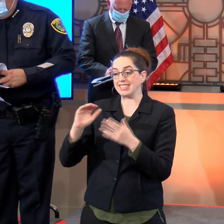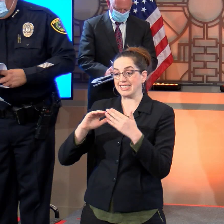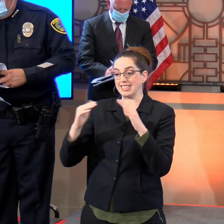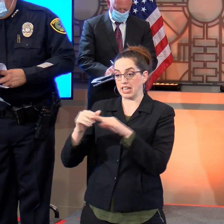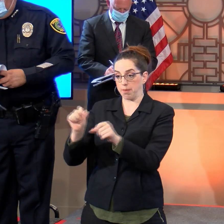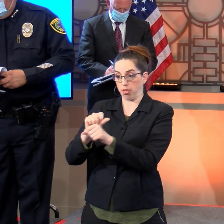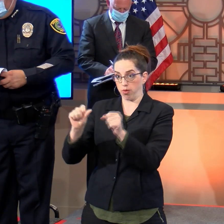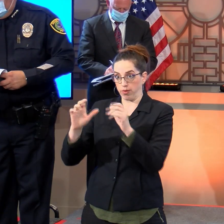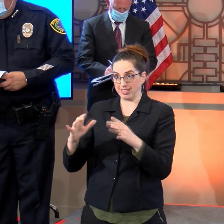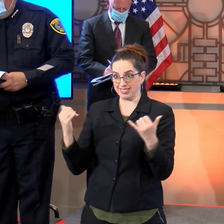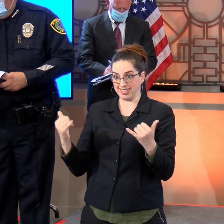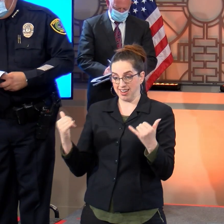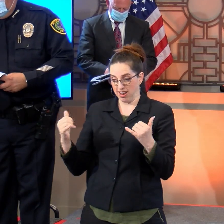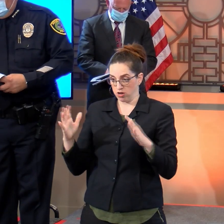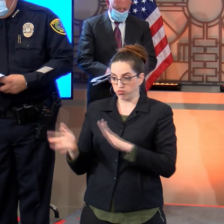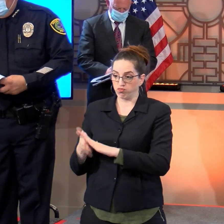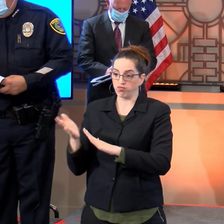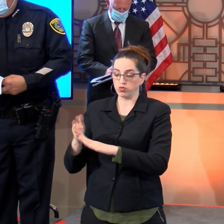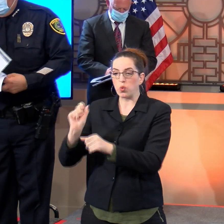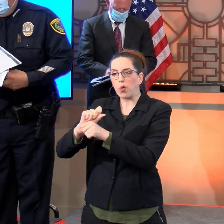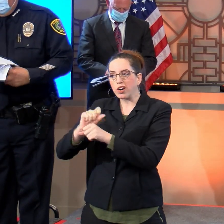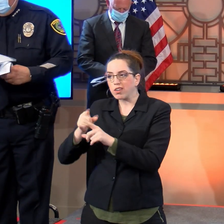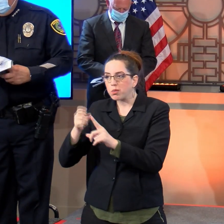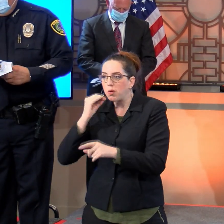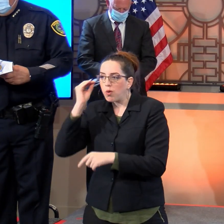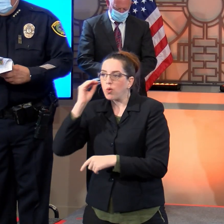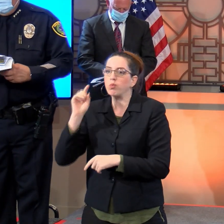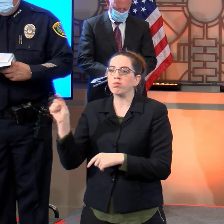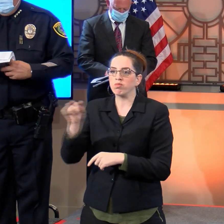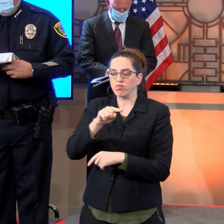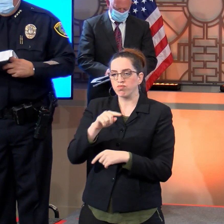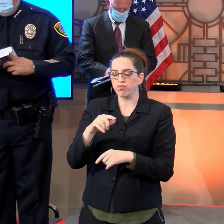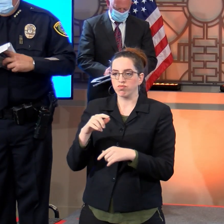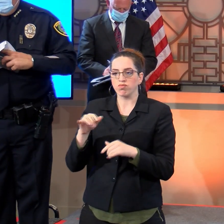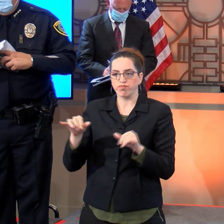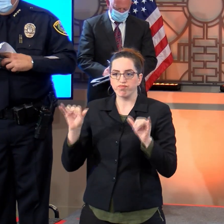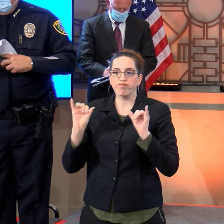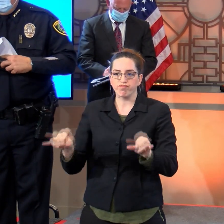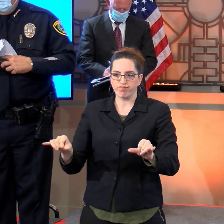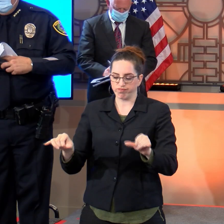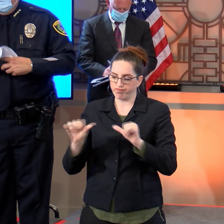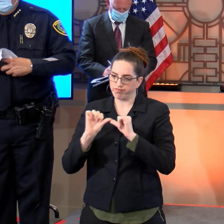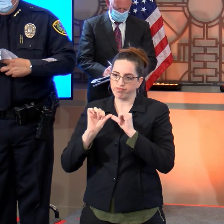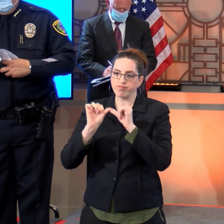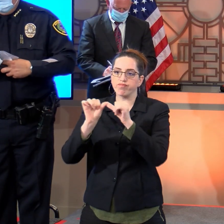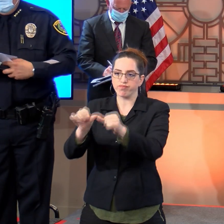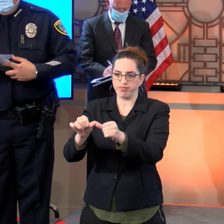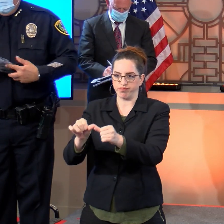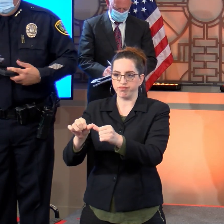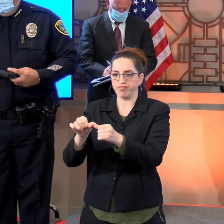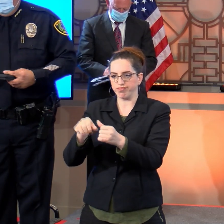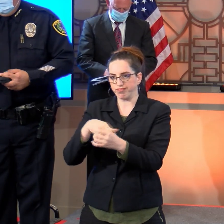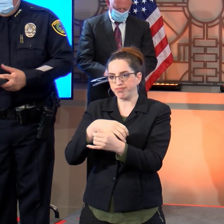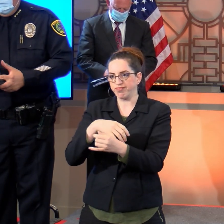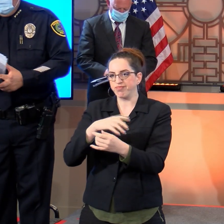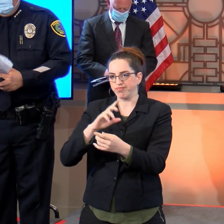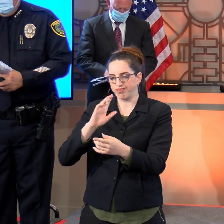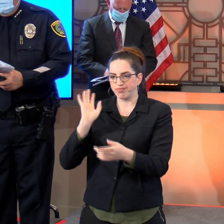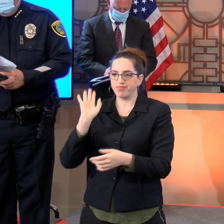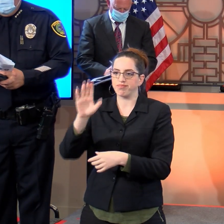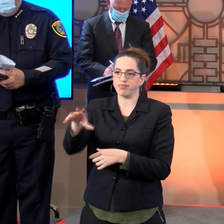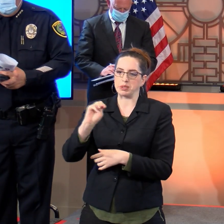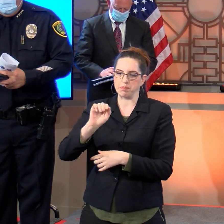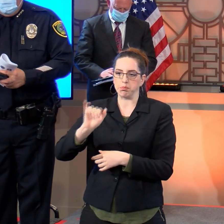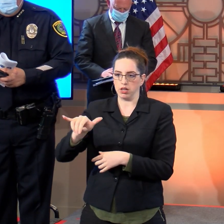operating today, many of whom are working remotely, that status will continue through the month of May